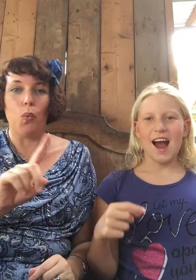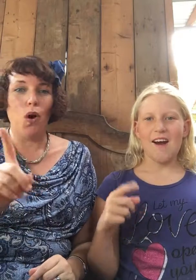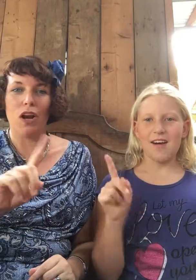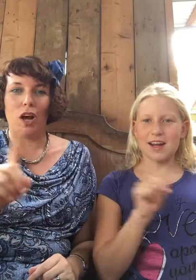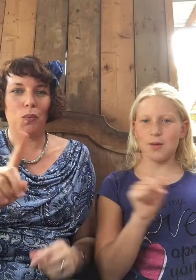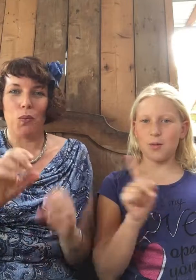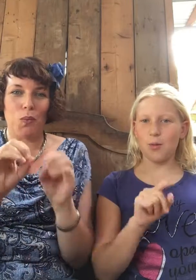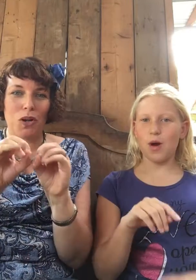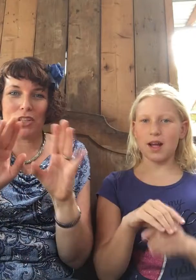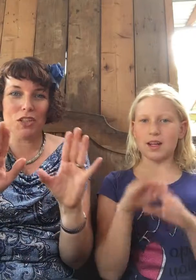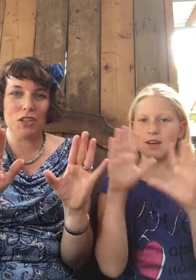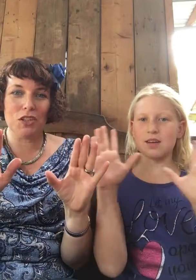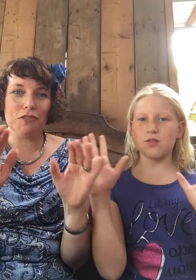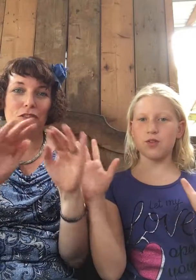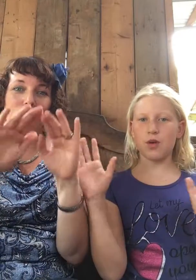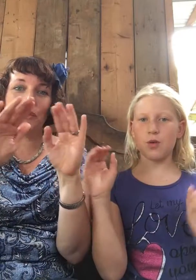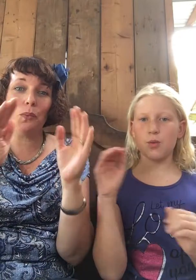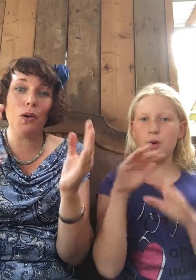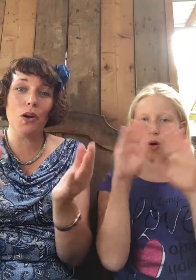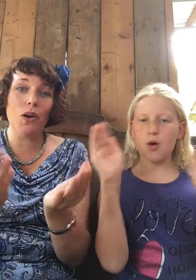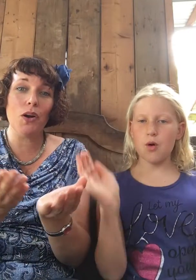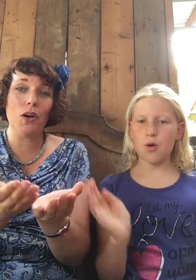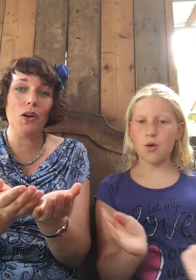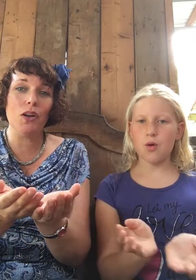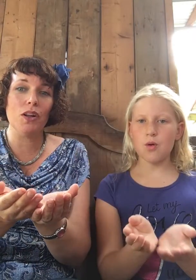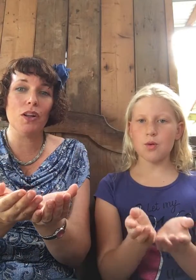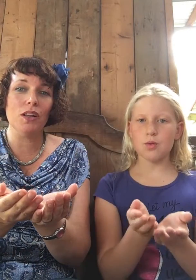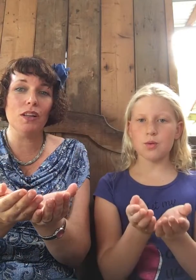What a wonderful world.